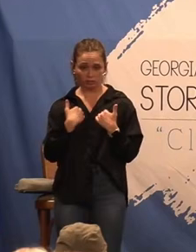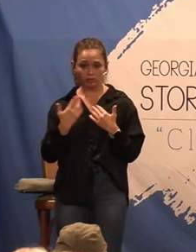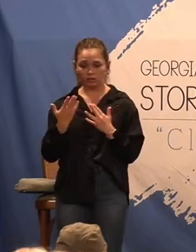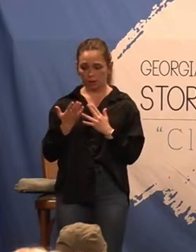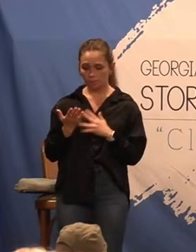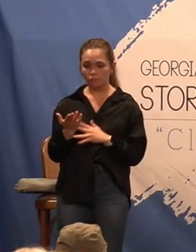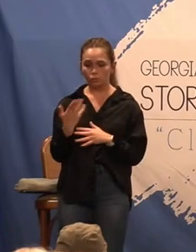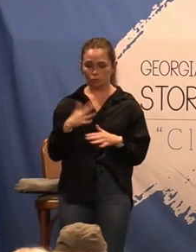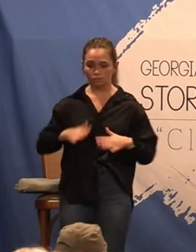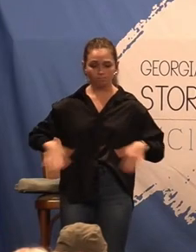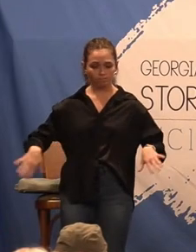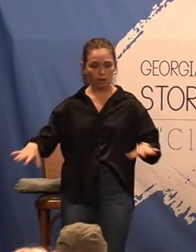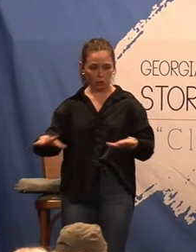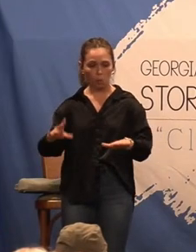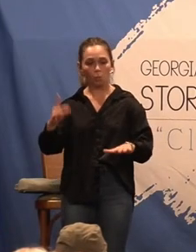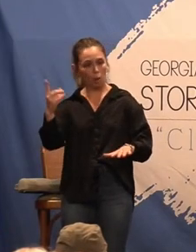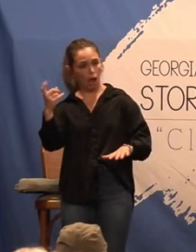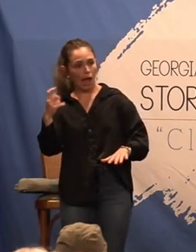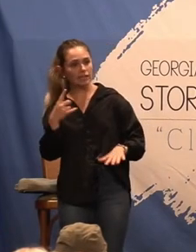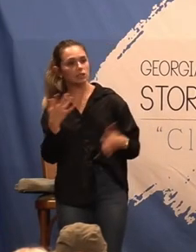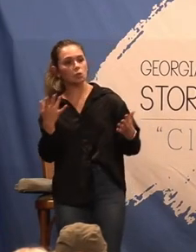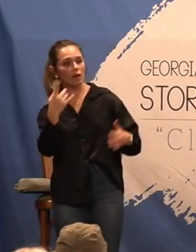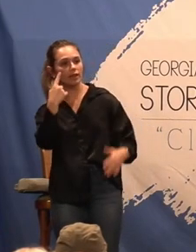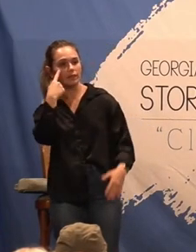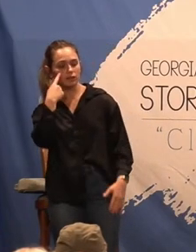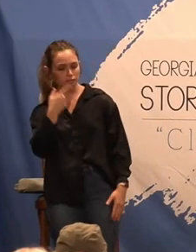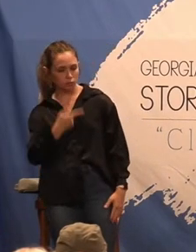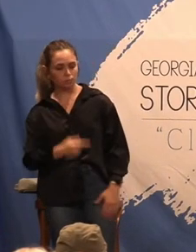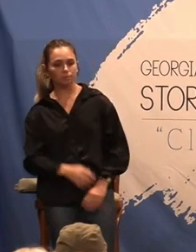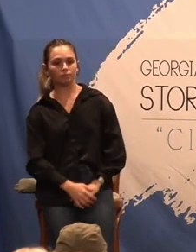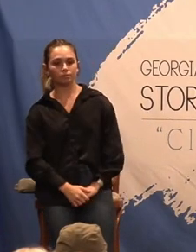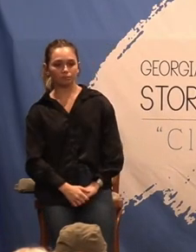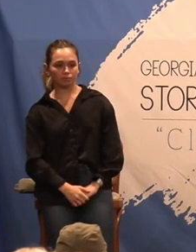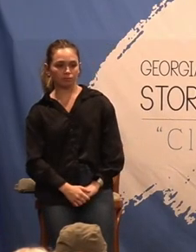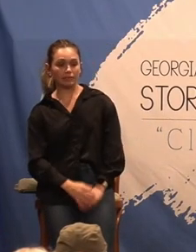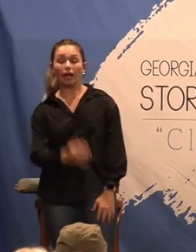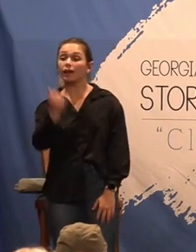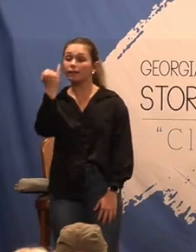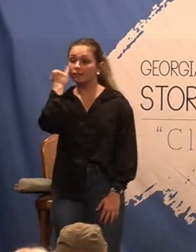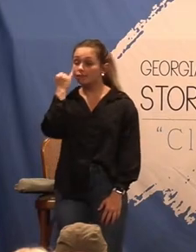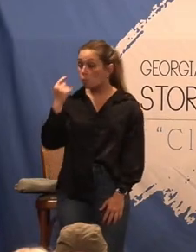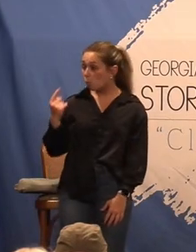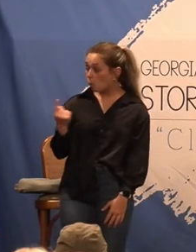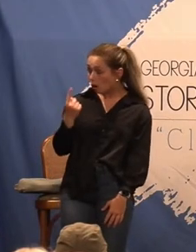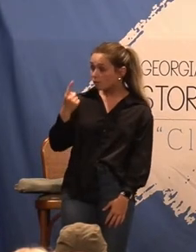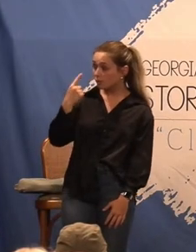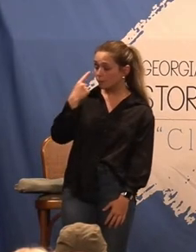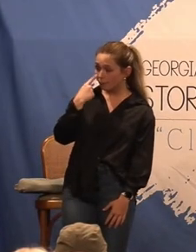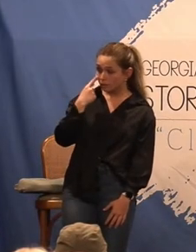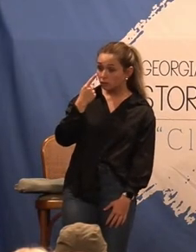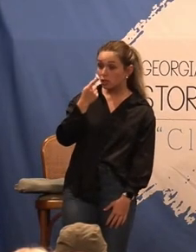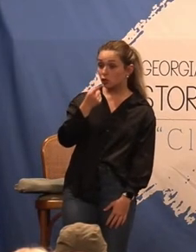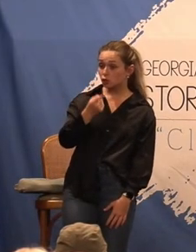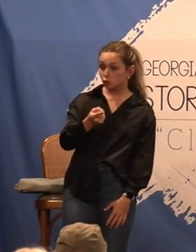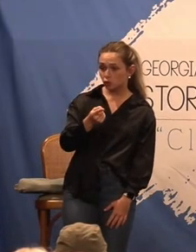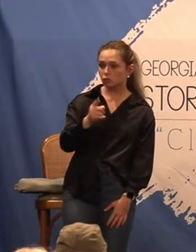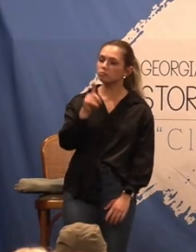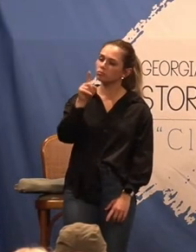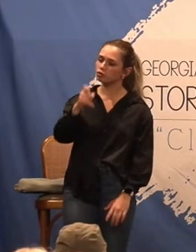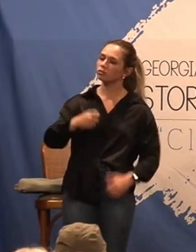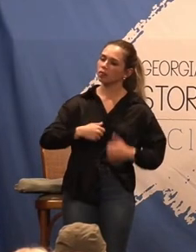through this meadow, we will ask them what they think of you. If one of them thinks that you deserve to